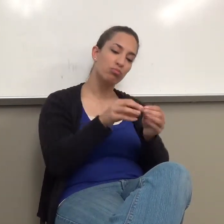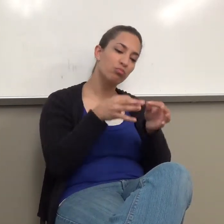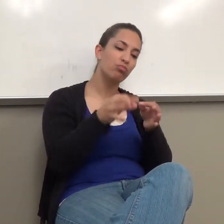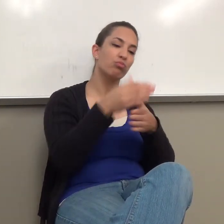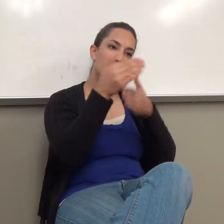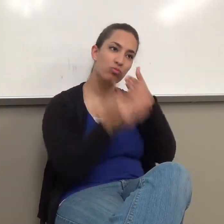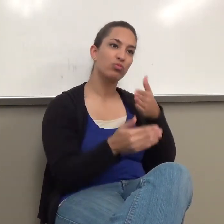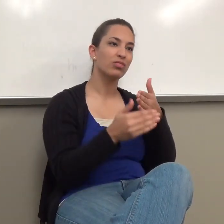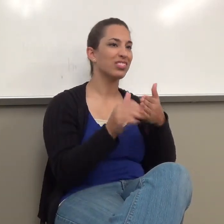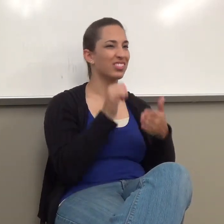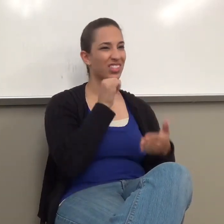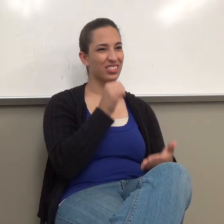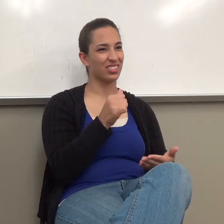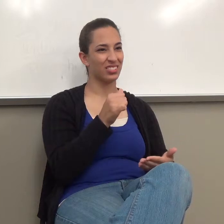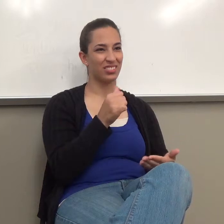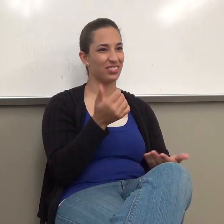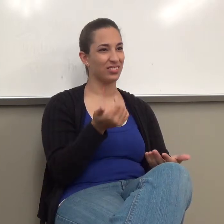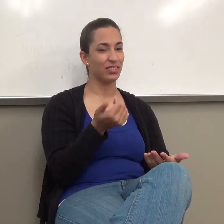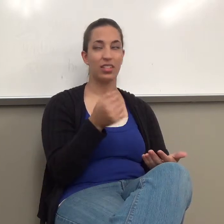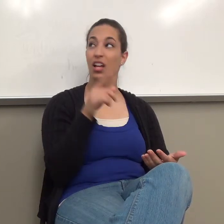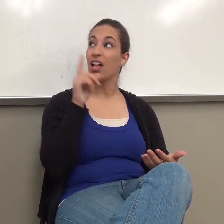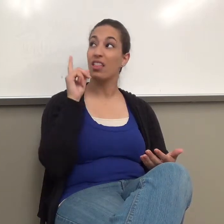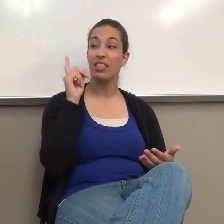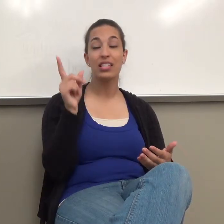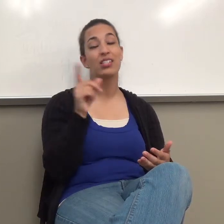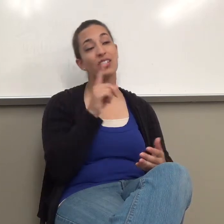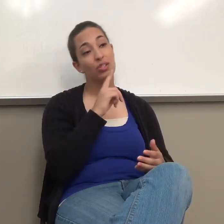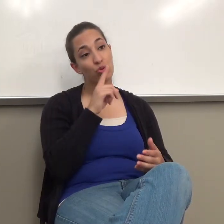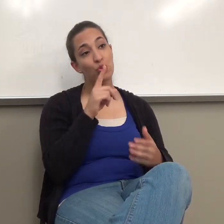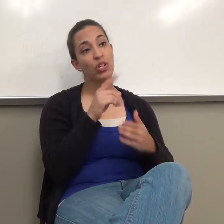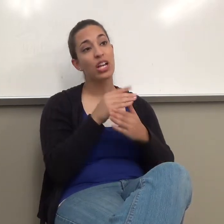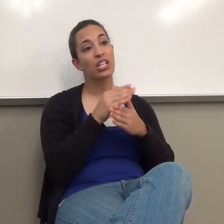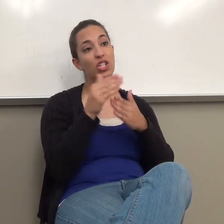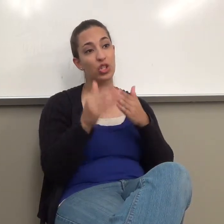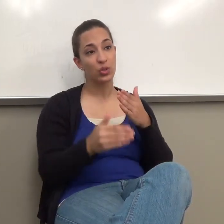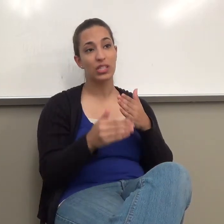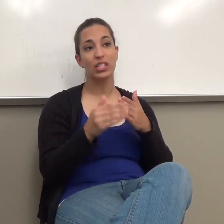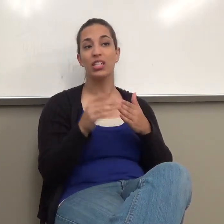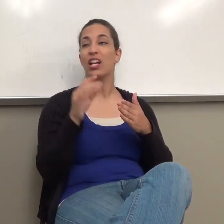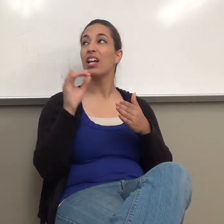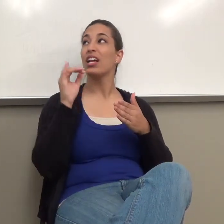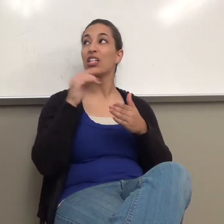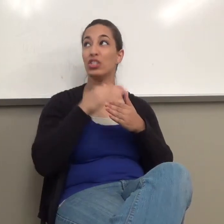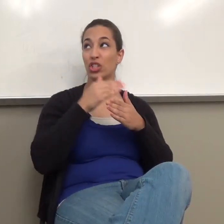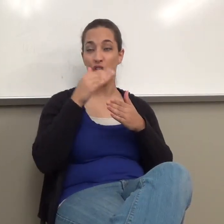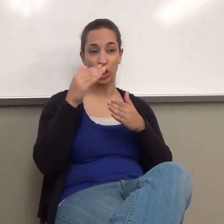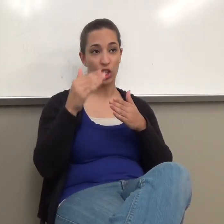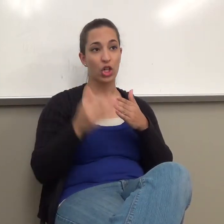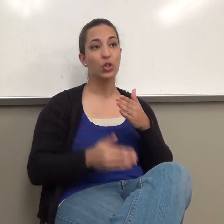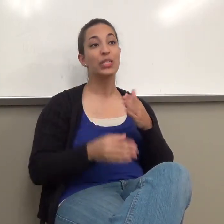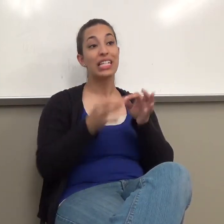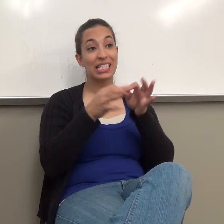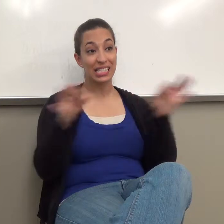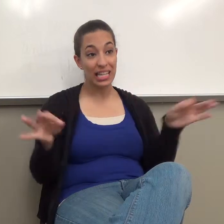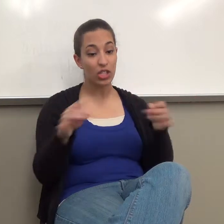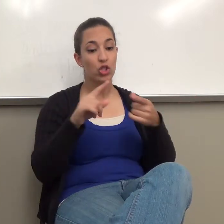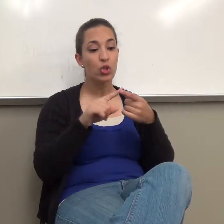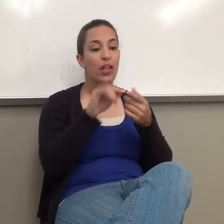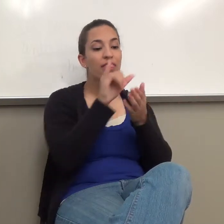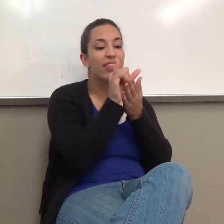the concluding sentence to this example. Okay. Yeah. Then, in order to